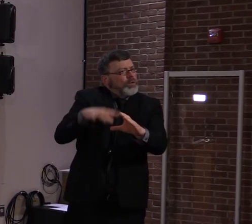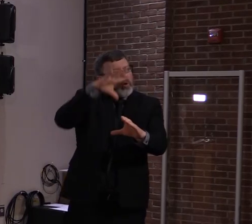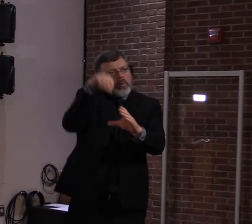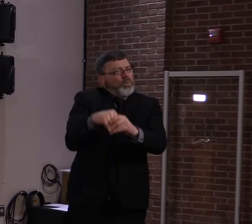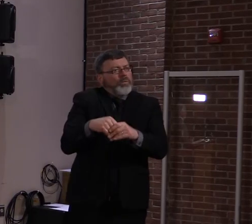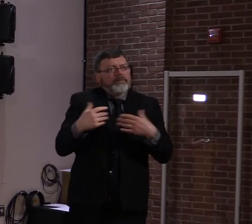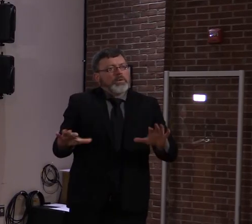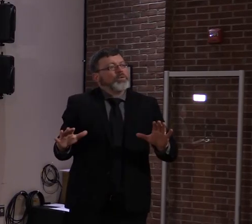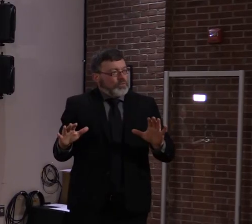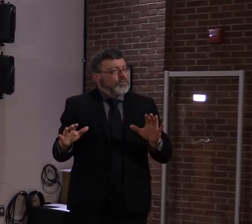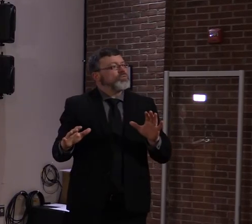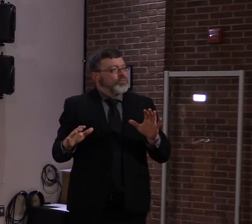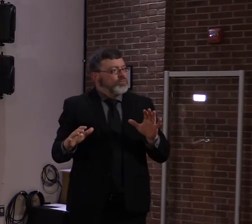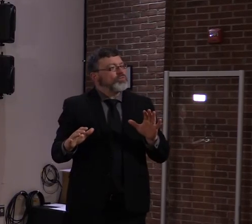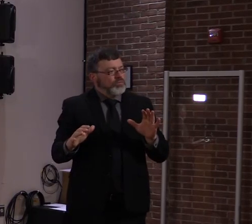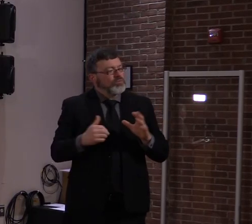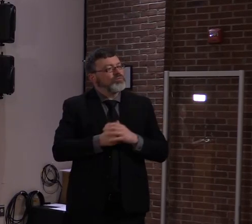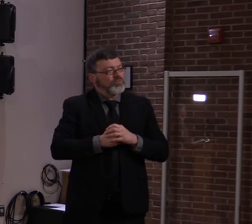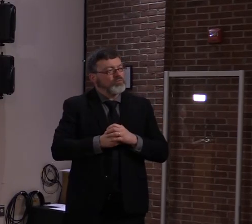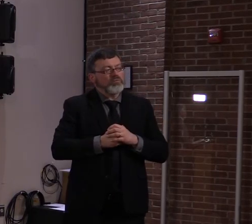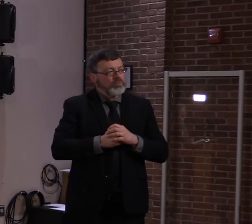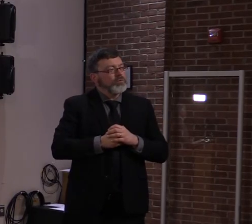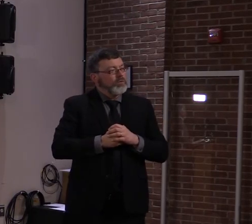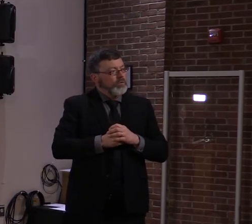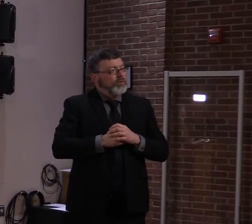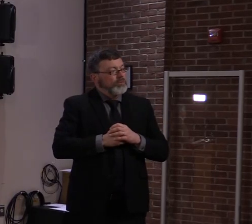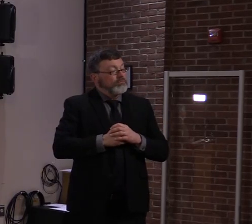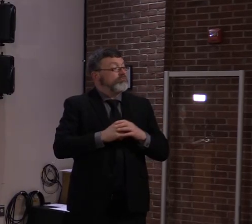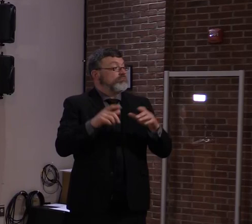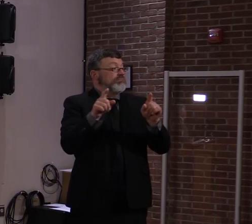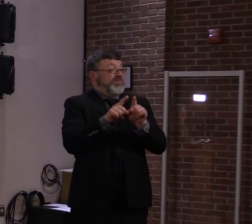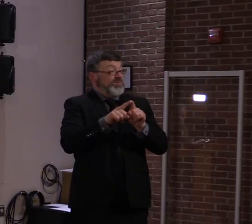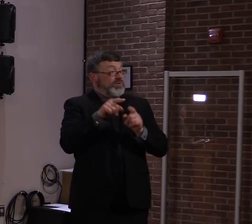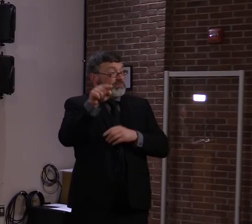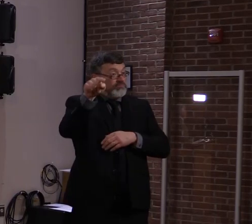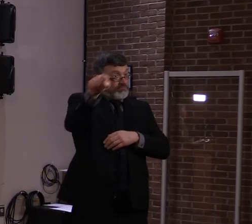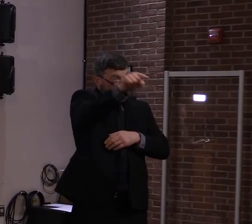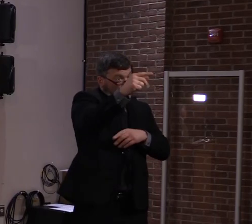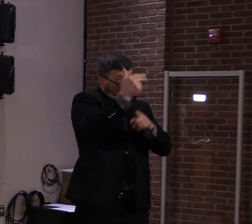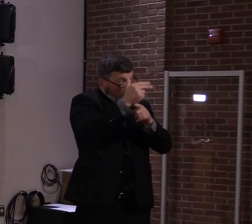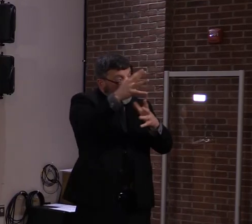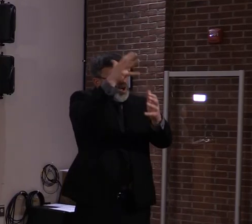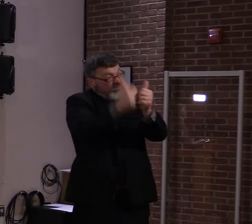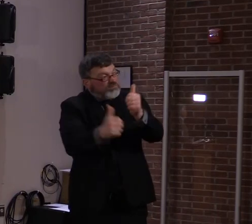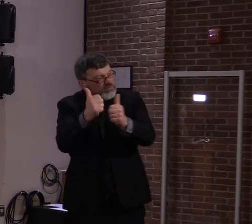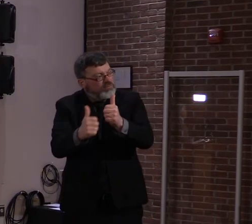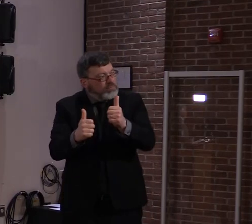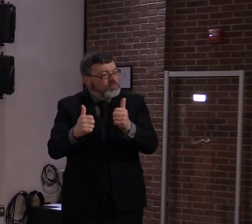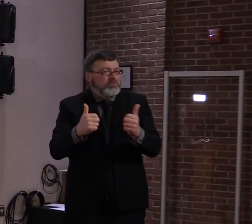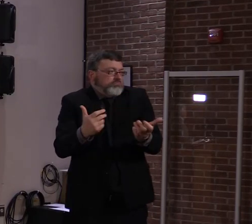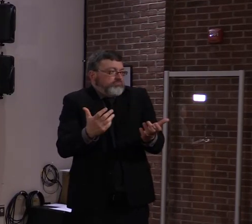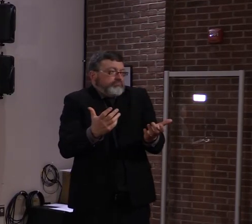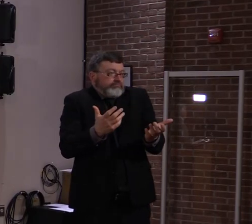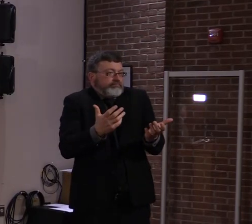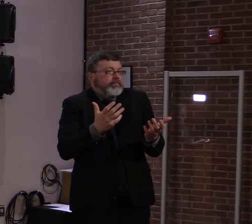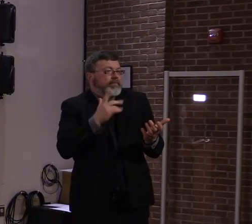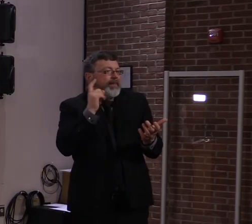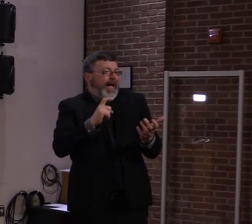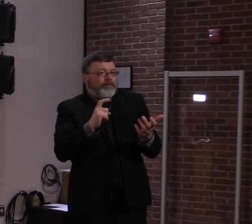talk to them about any sort of damages that are made there. We haven't made any commitments, but you